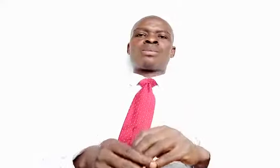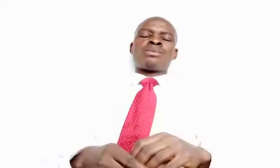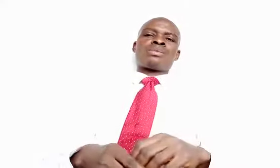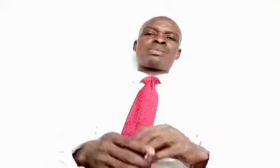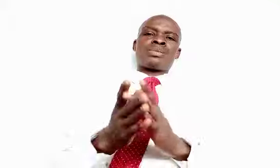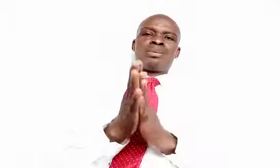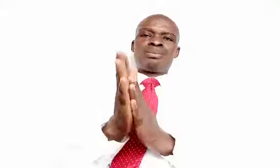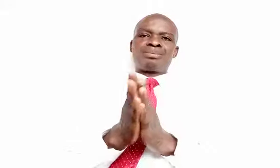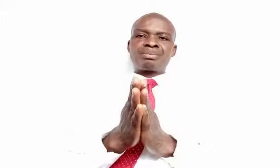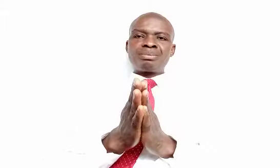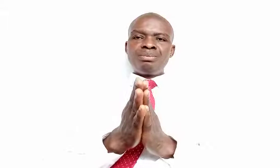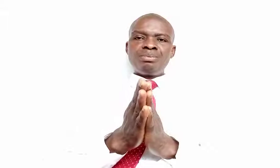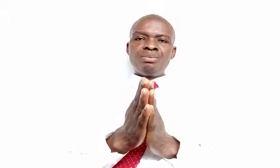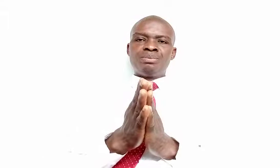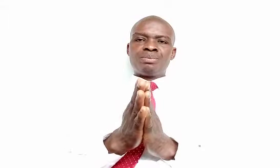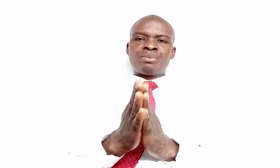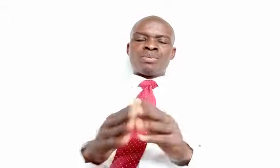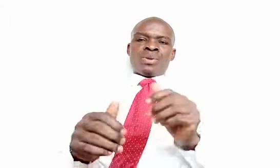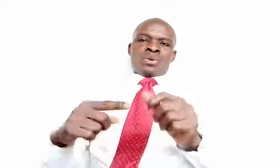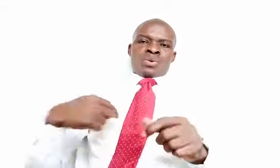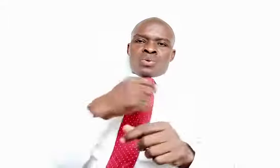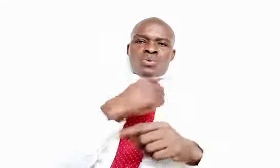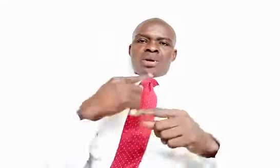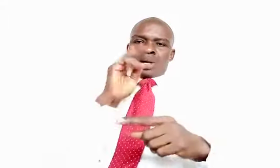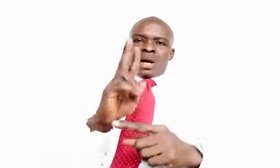vertices. We are going for